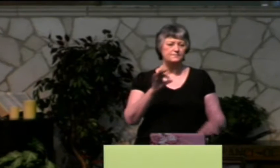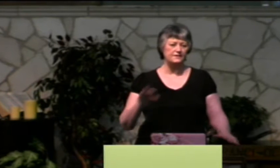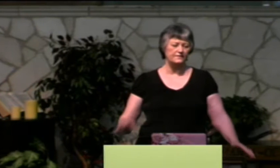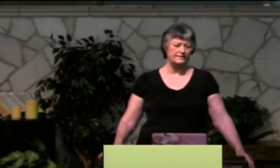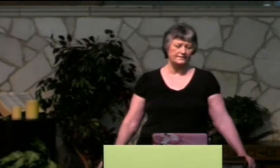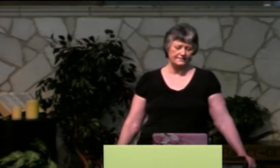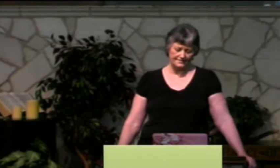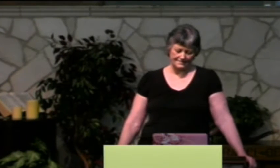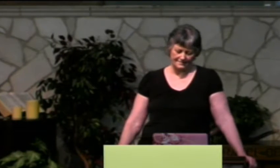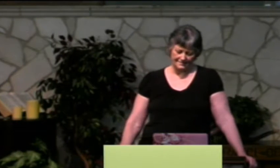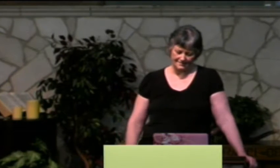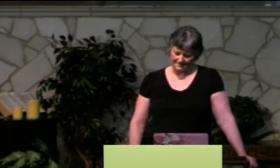Spirit.